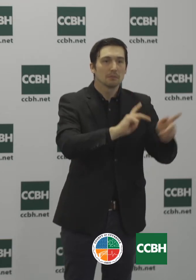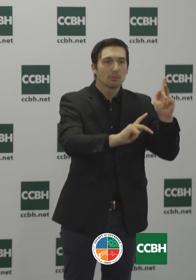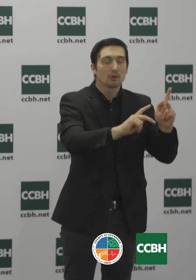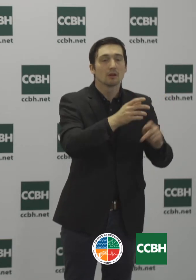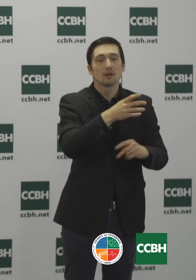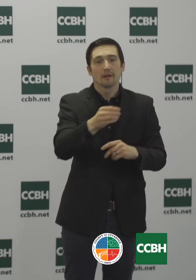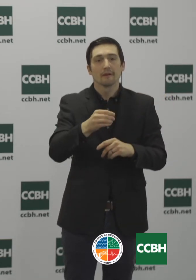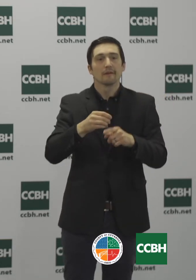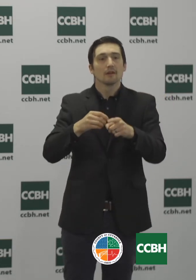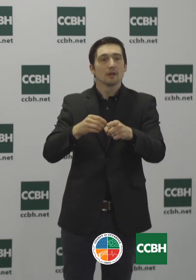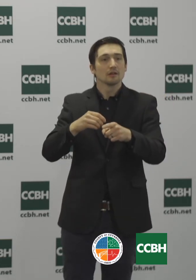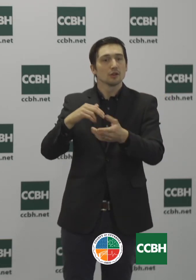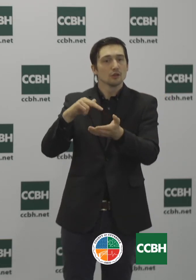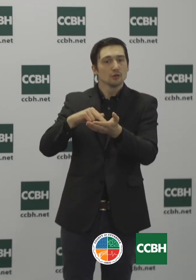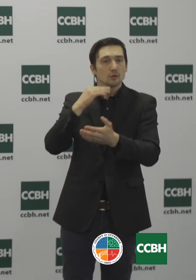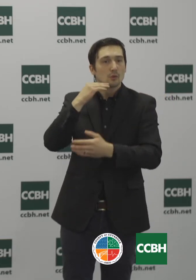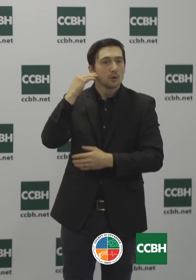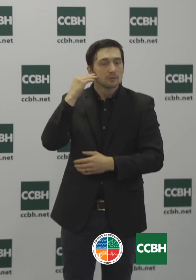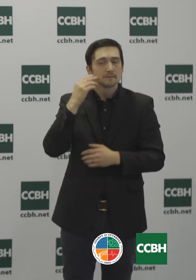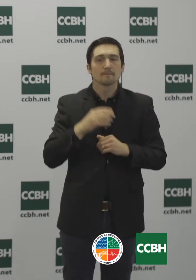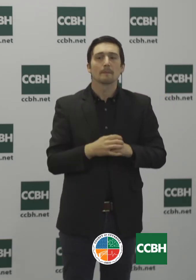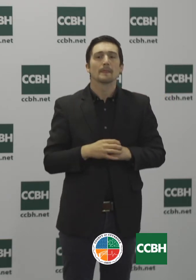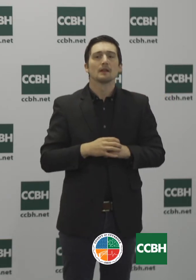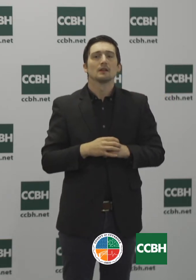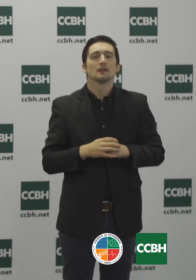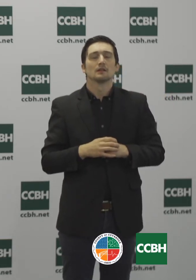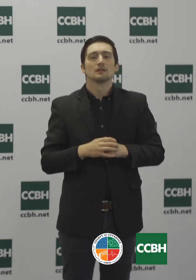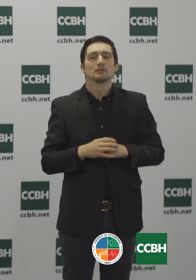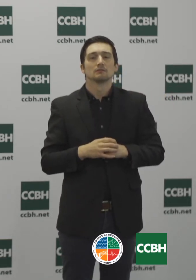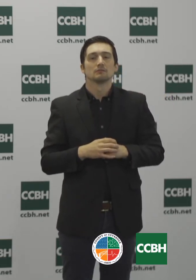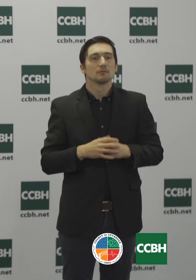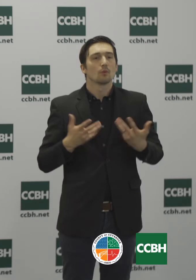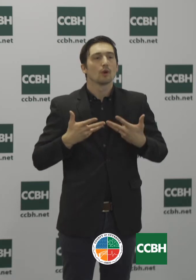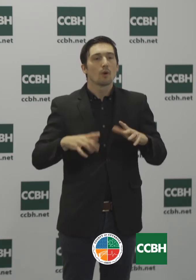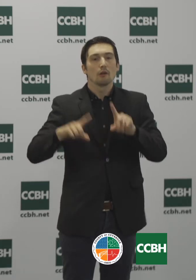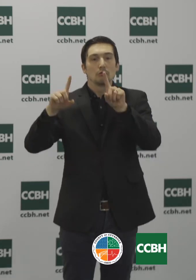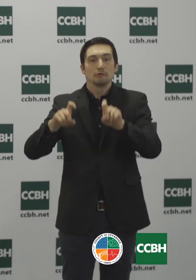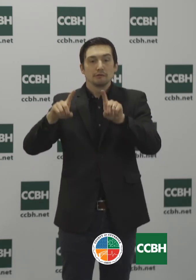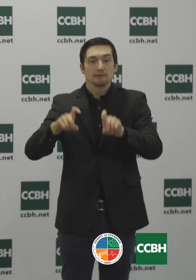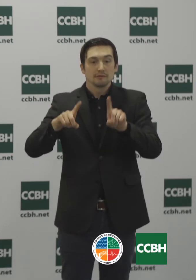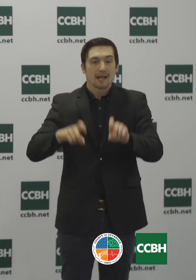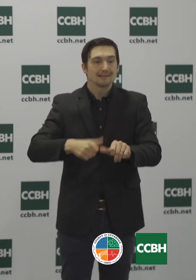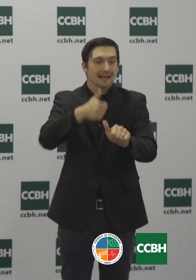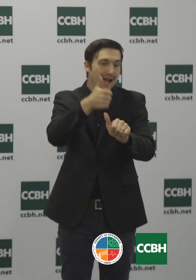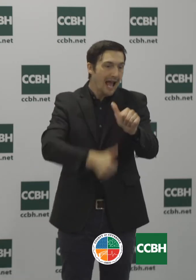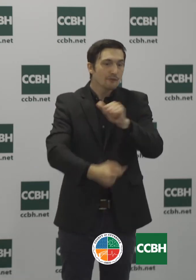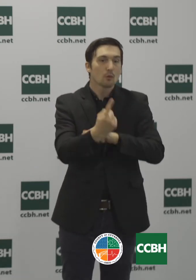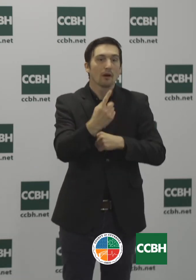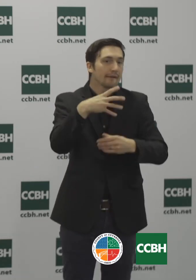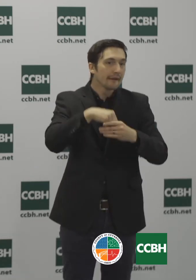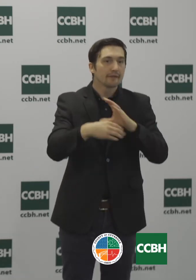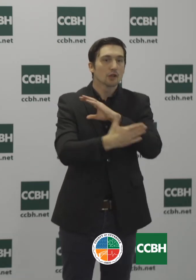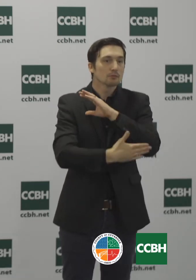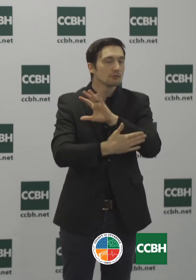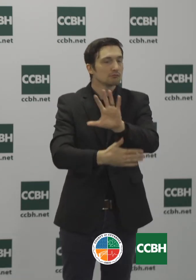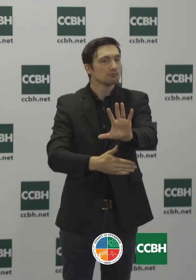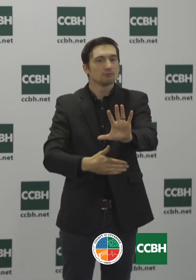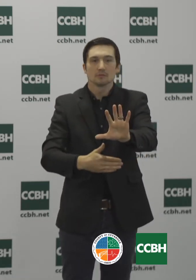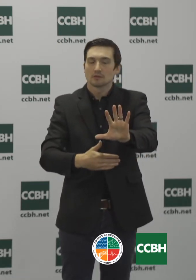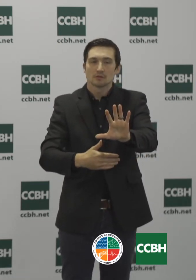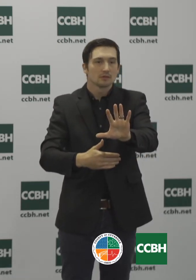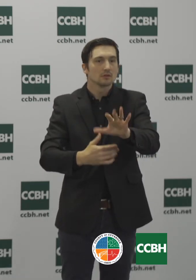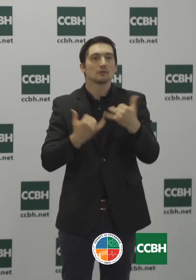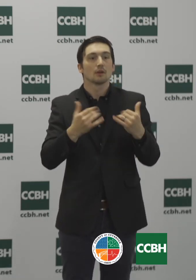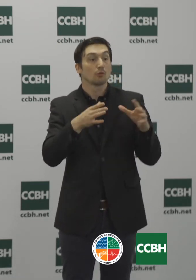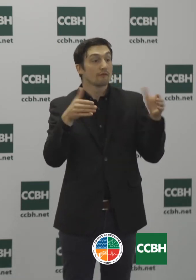intention is not to test every single person and everyone in the community. That is not the intention. We're